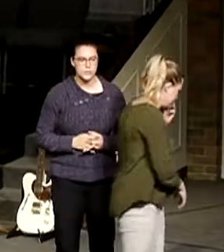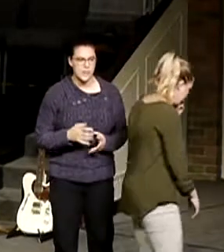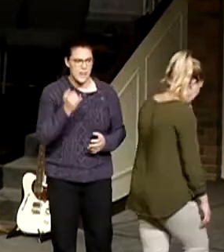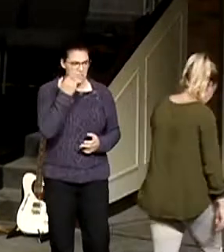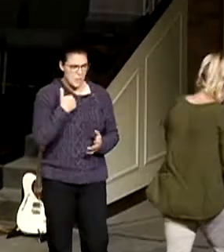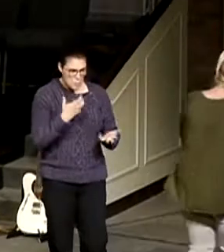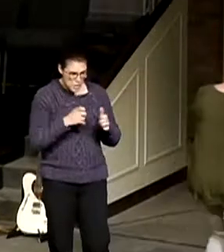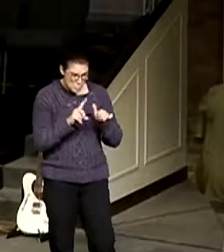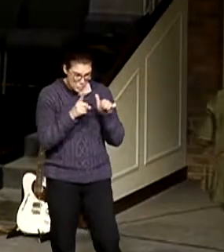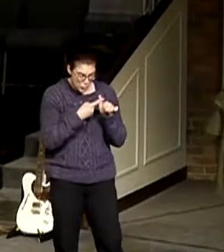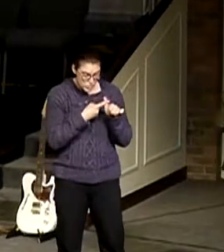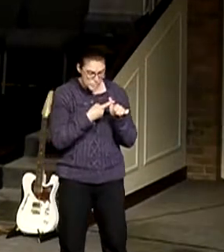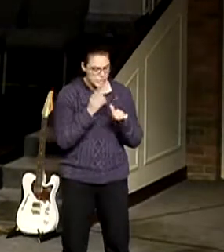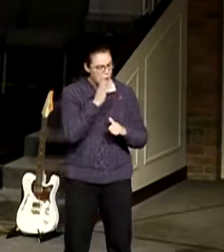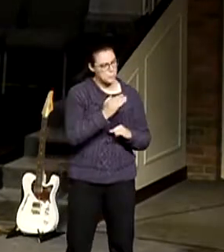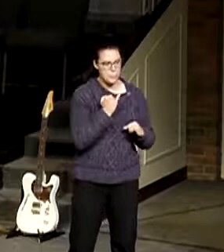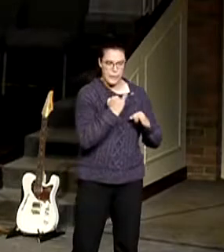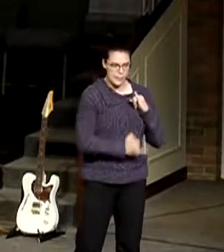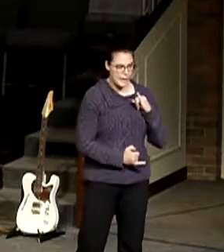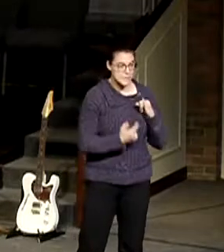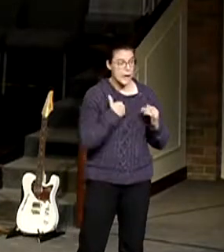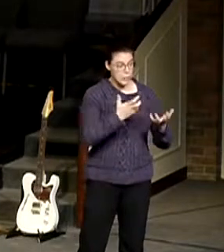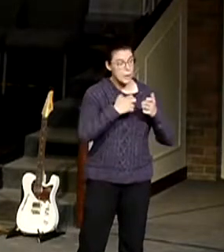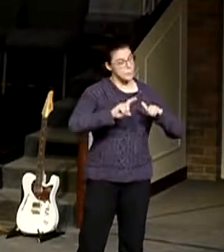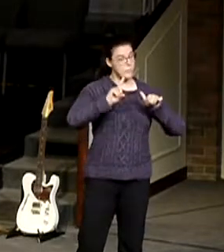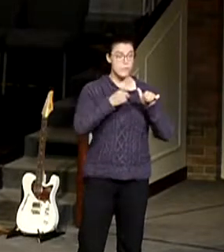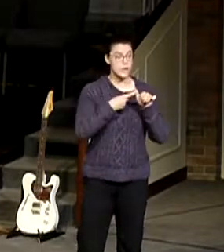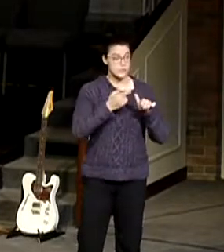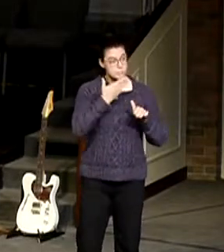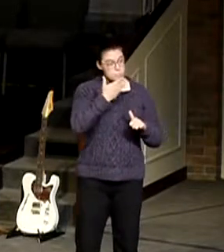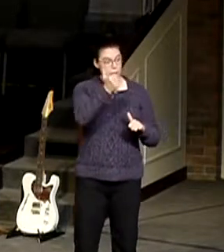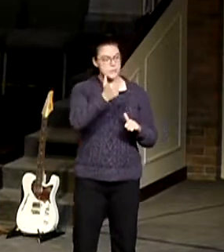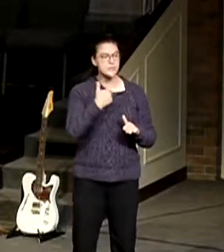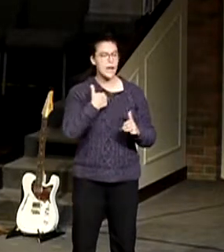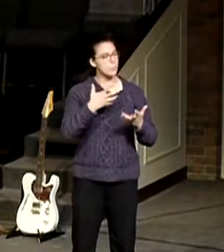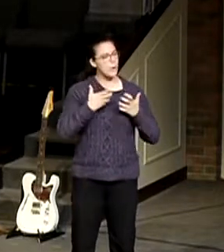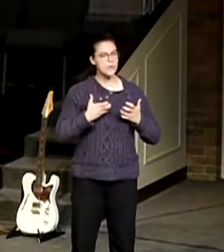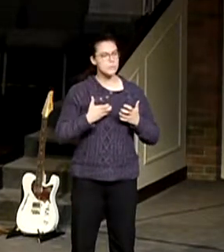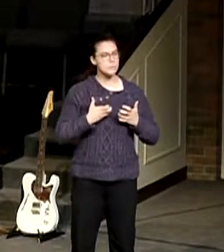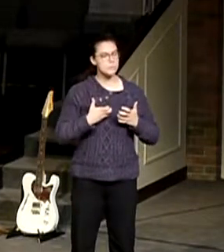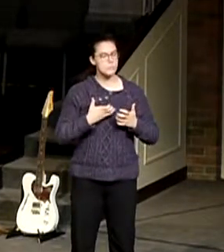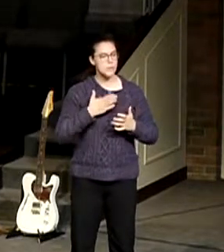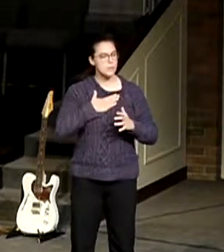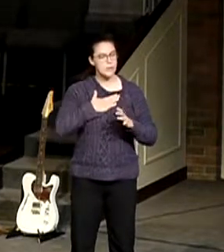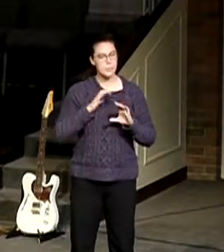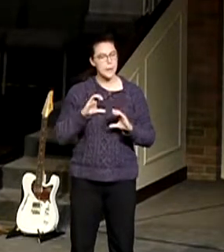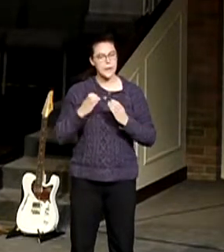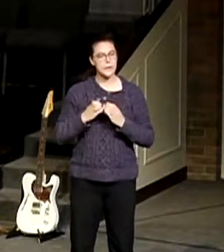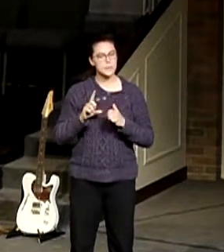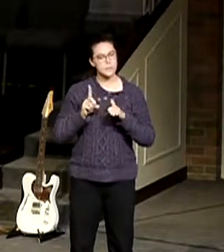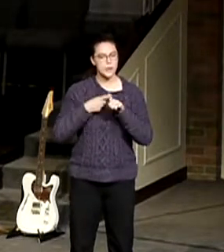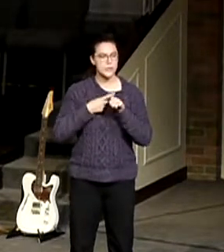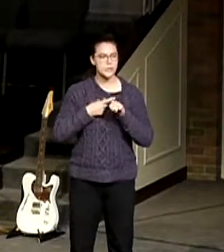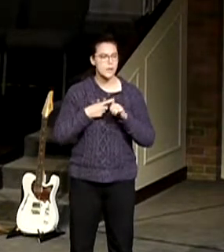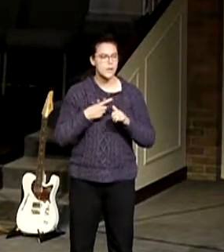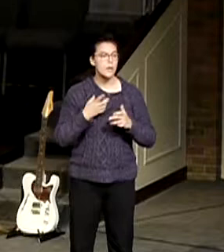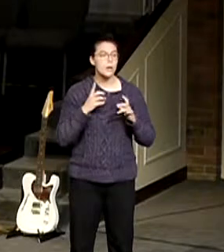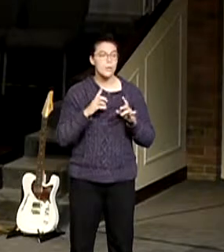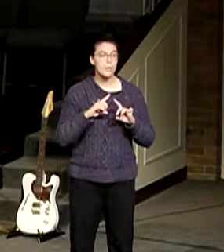be first, I'm going to be last. And I do. I want to be first in my class. I want to be first. I want to be first in my class. Not for pride, for